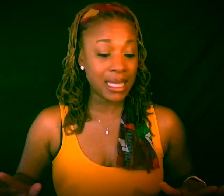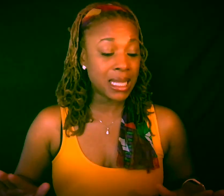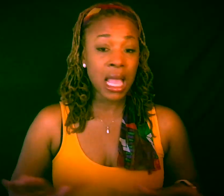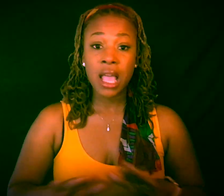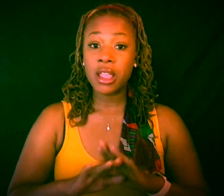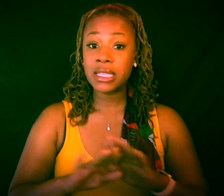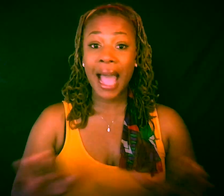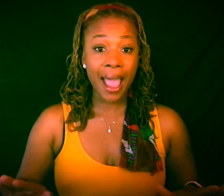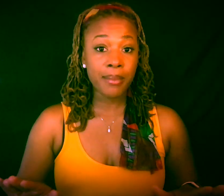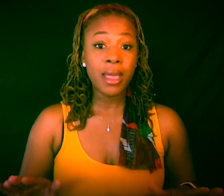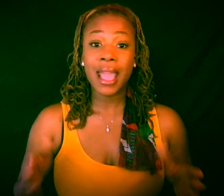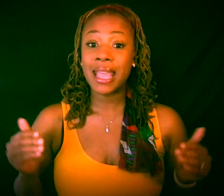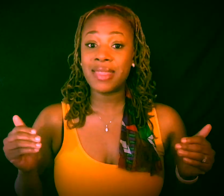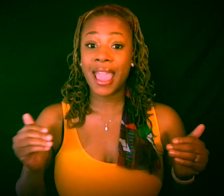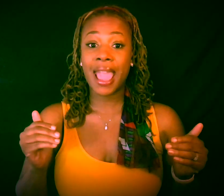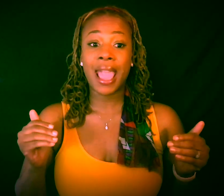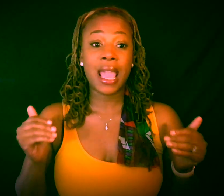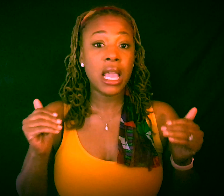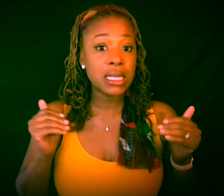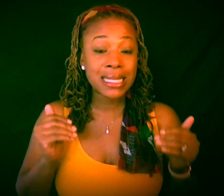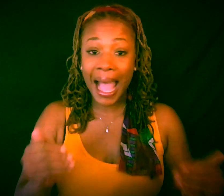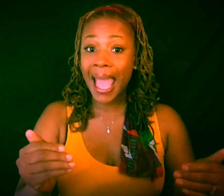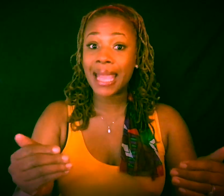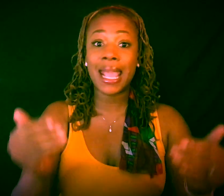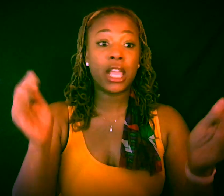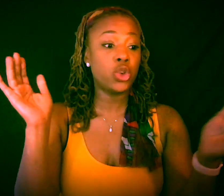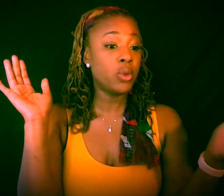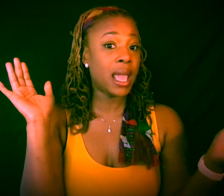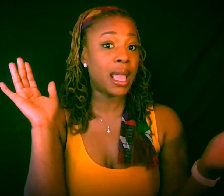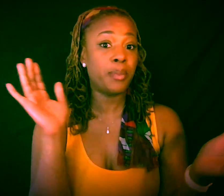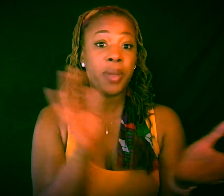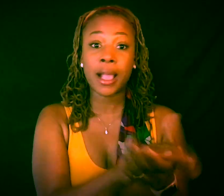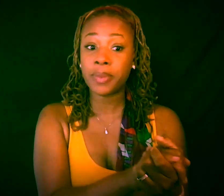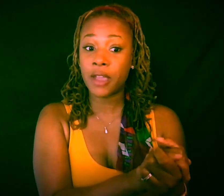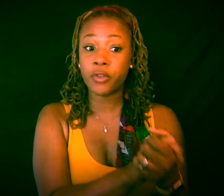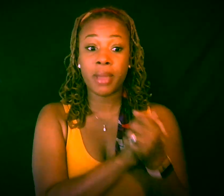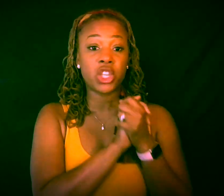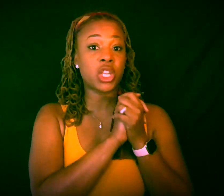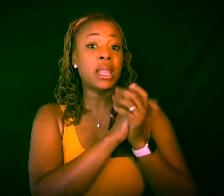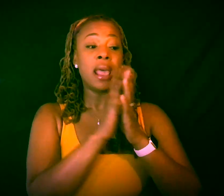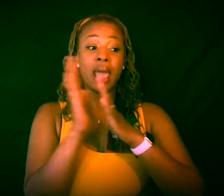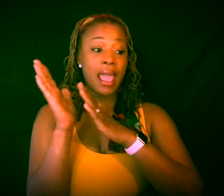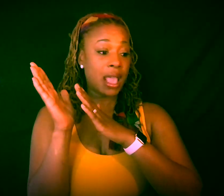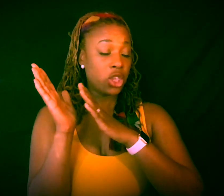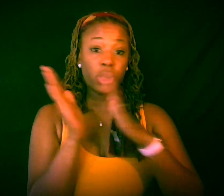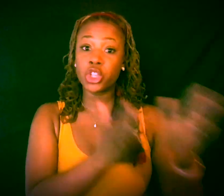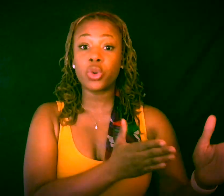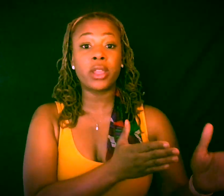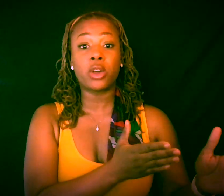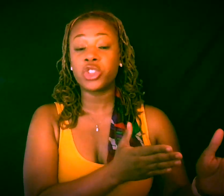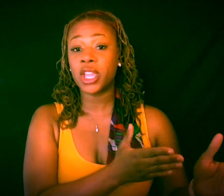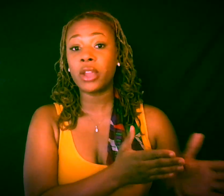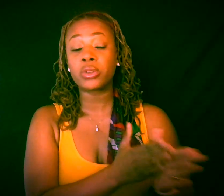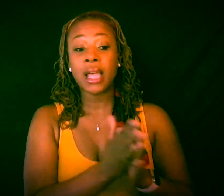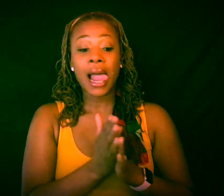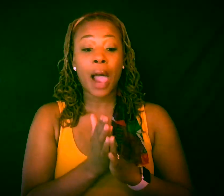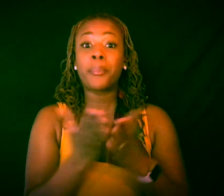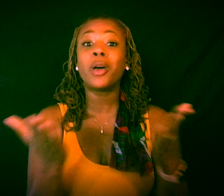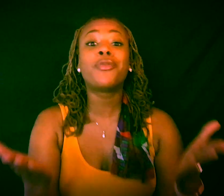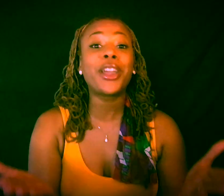time and they sign, and you can pick up the information and you can join those channels. Bill Vickers